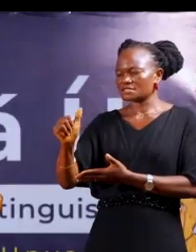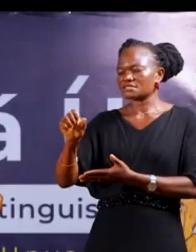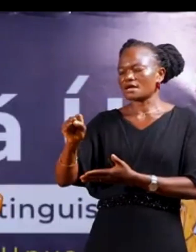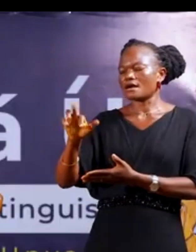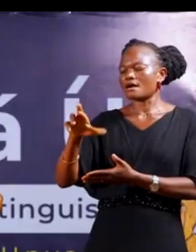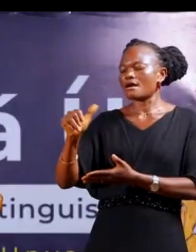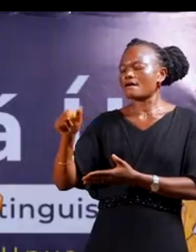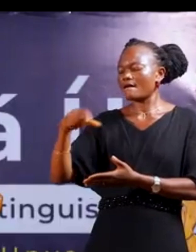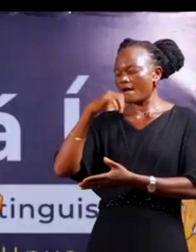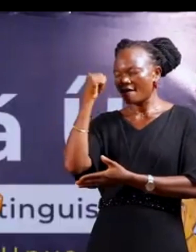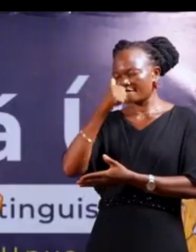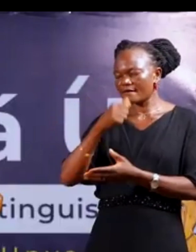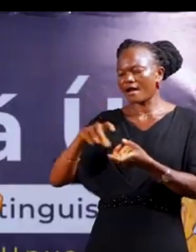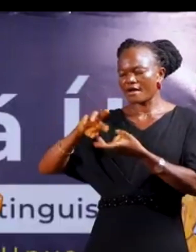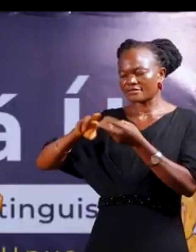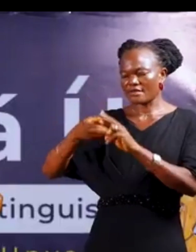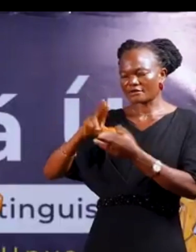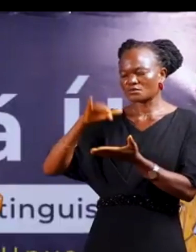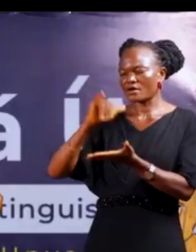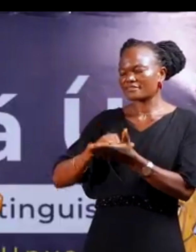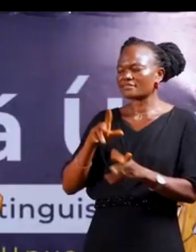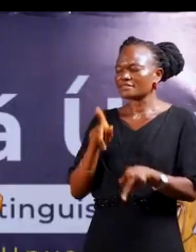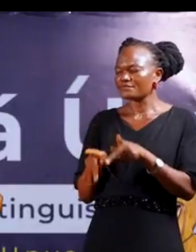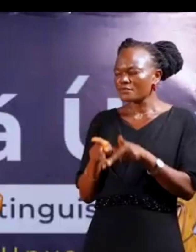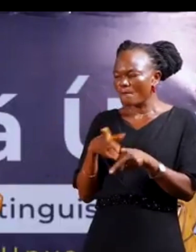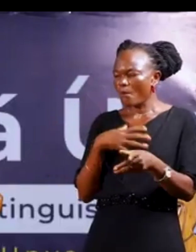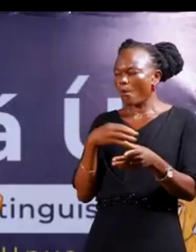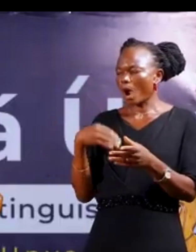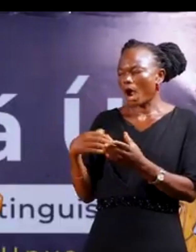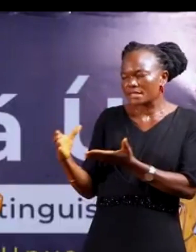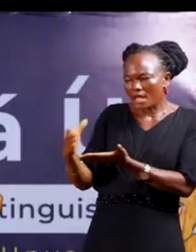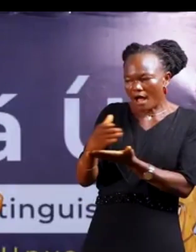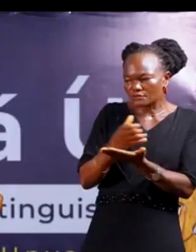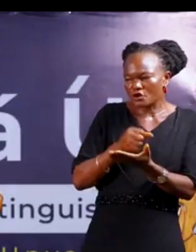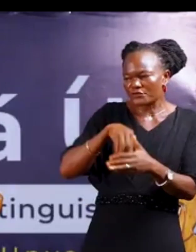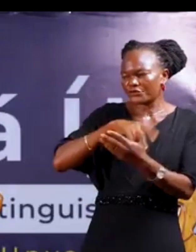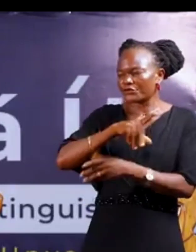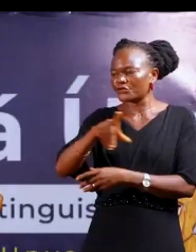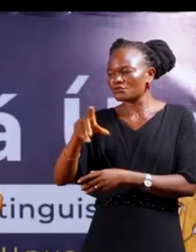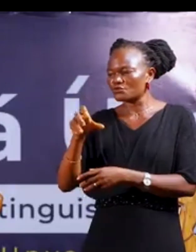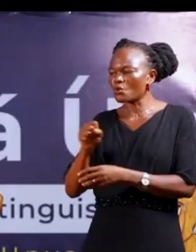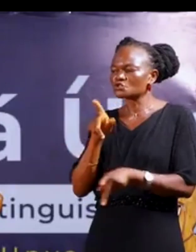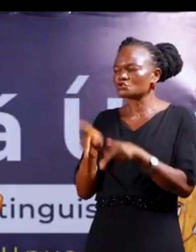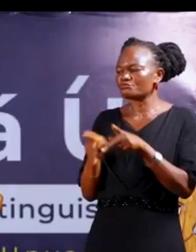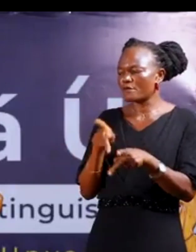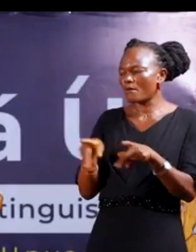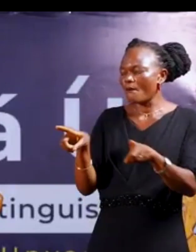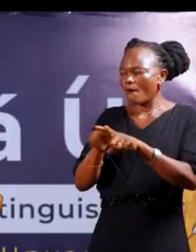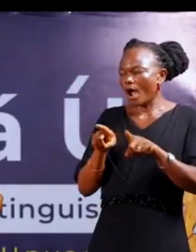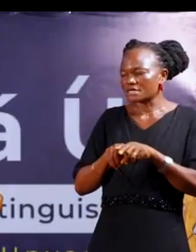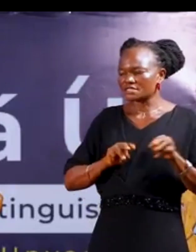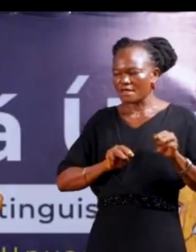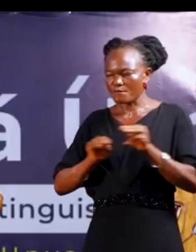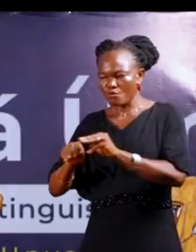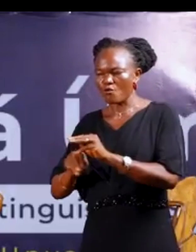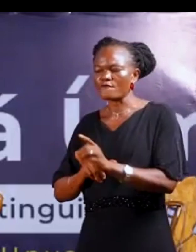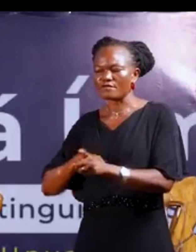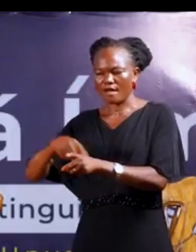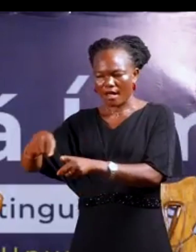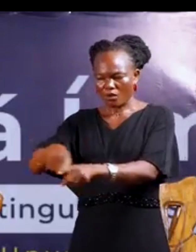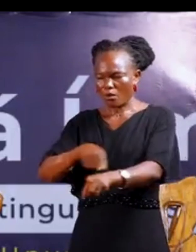Africa, interacting with indigenous people and absorbing those indigenous people as they moved